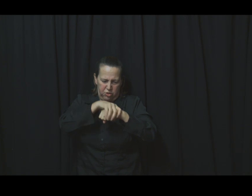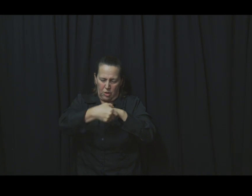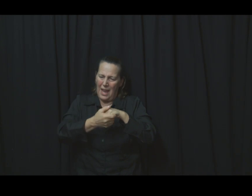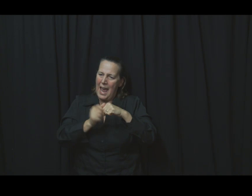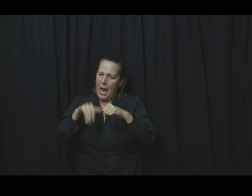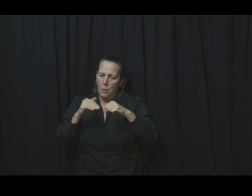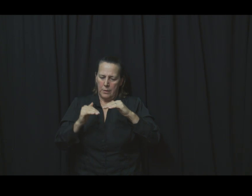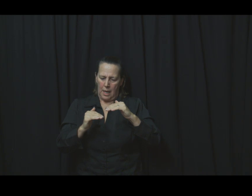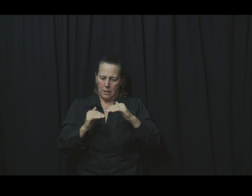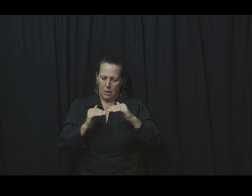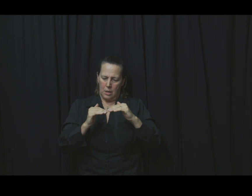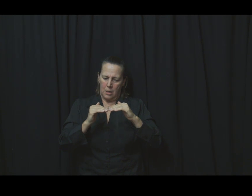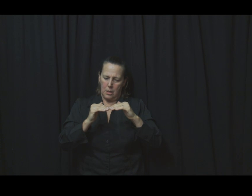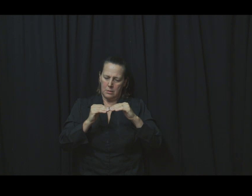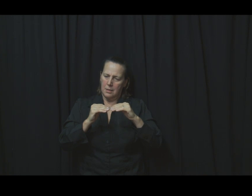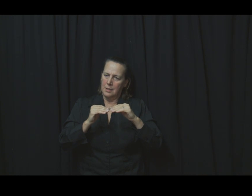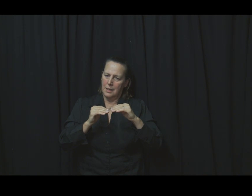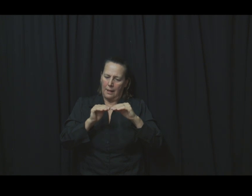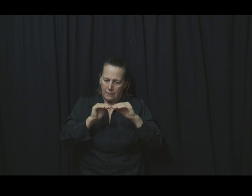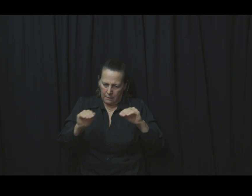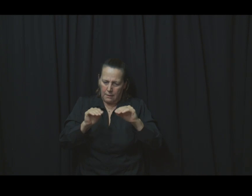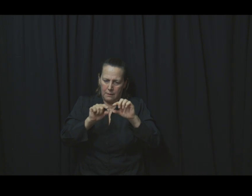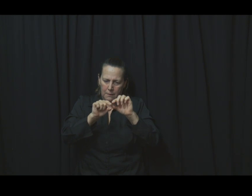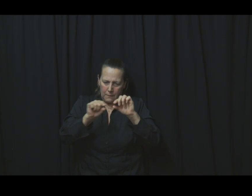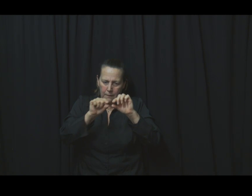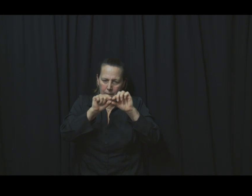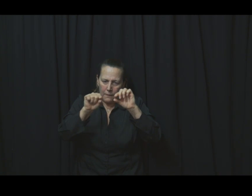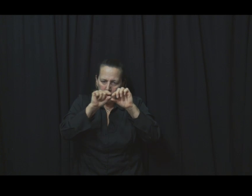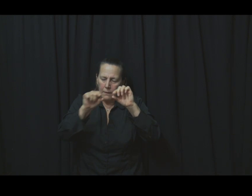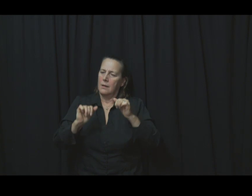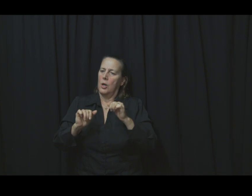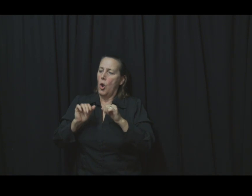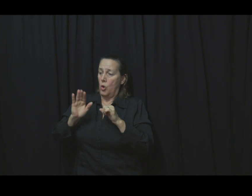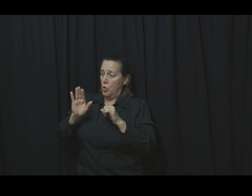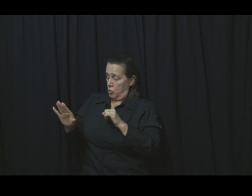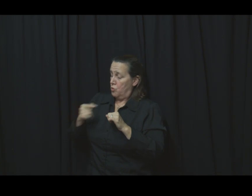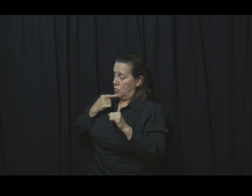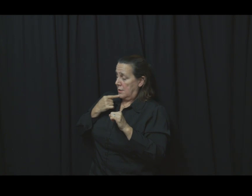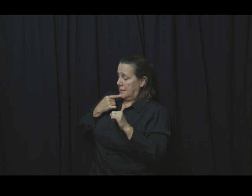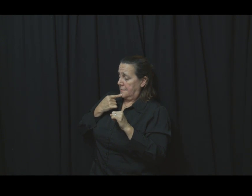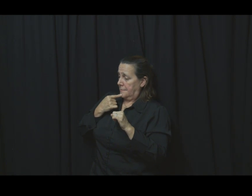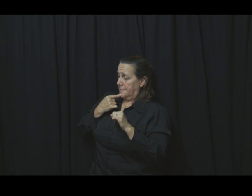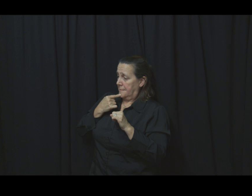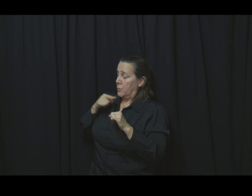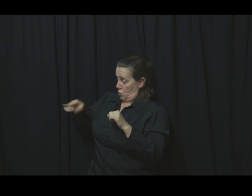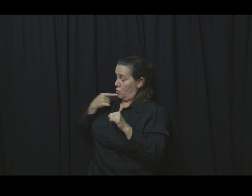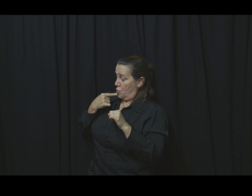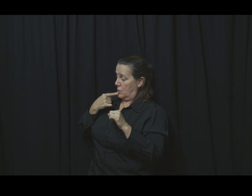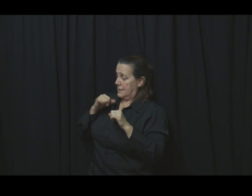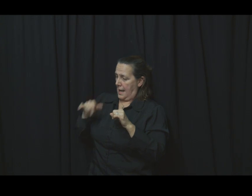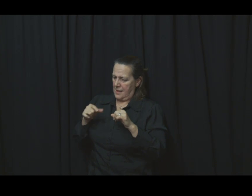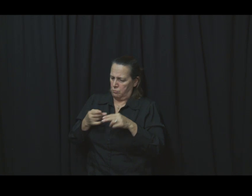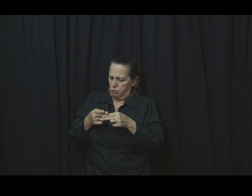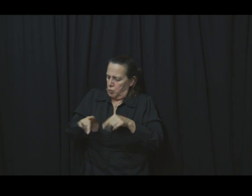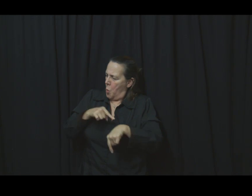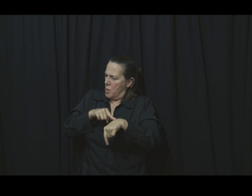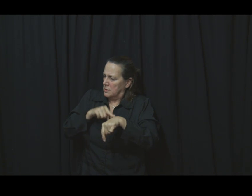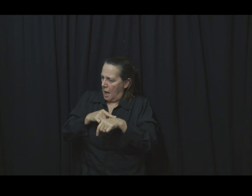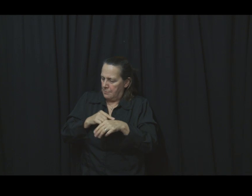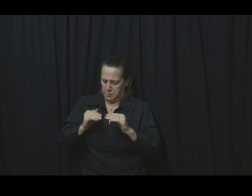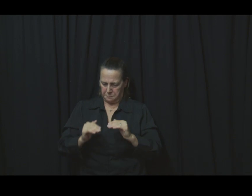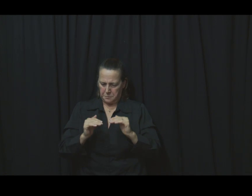have settled out? Your claim that they settled out in an extraordinary short amount of time is, for me,